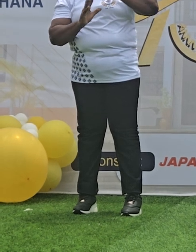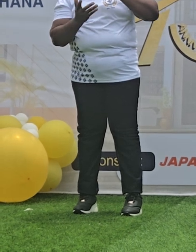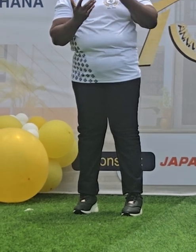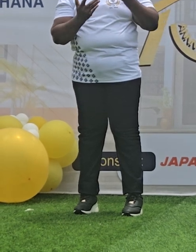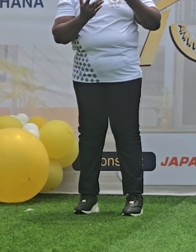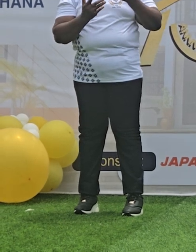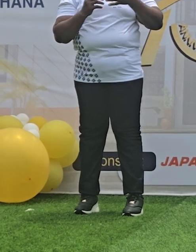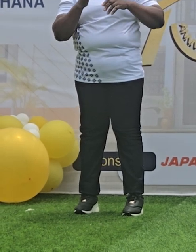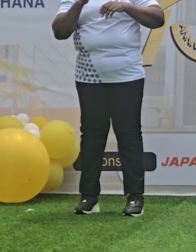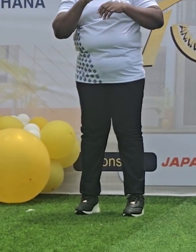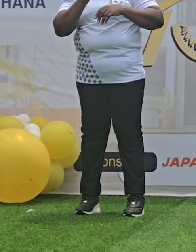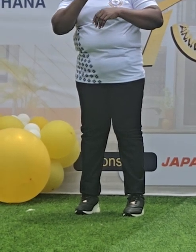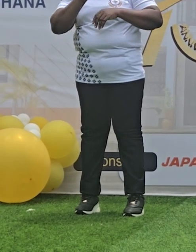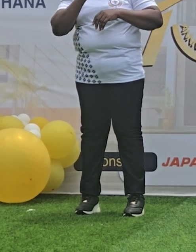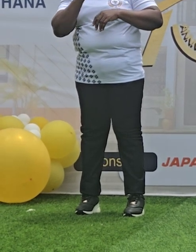ethnicity,